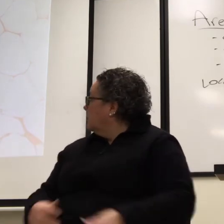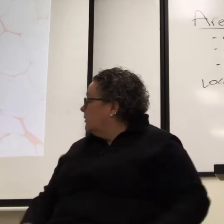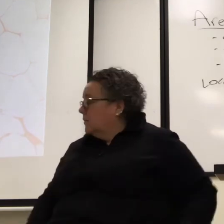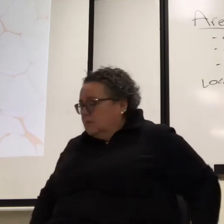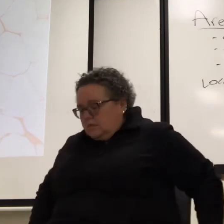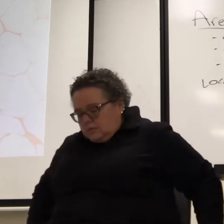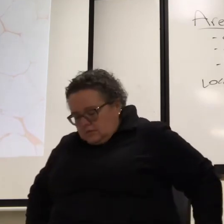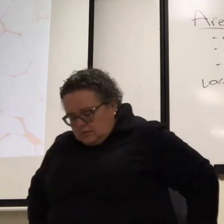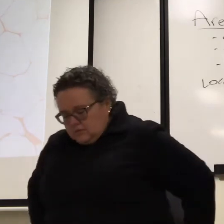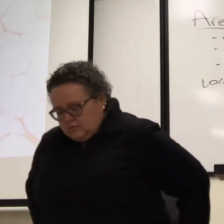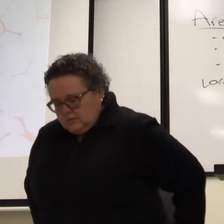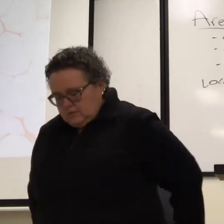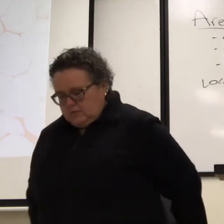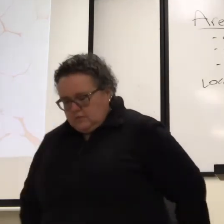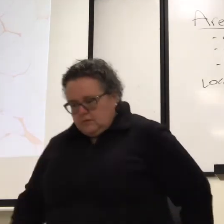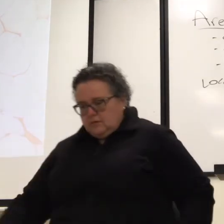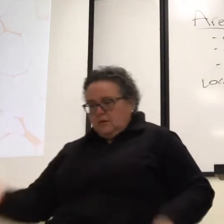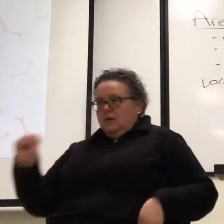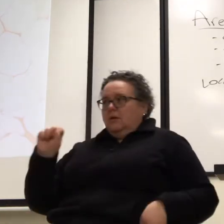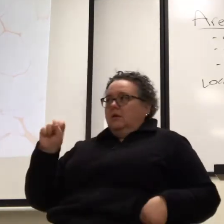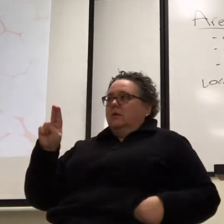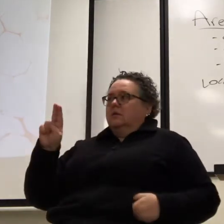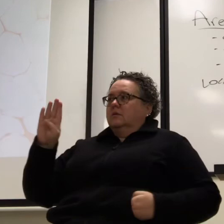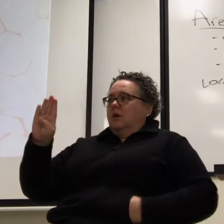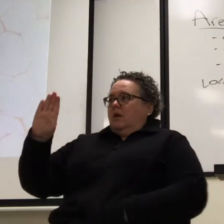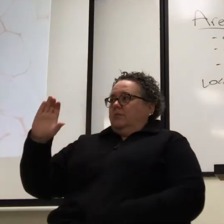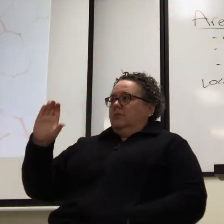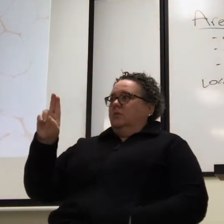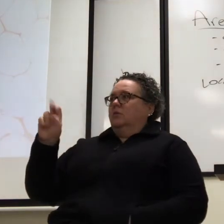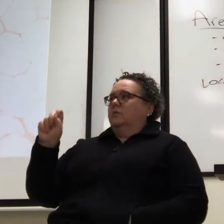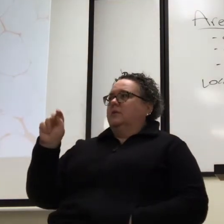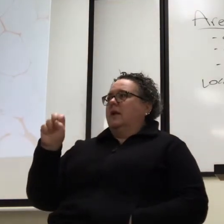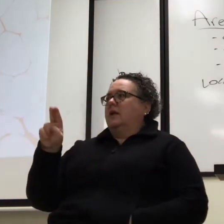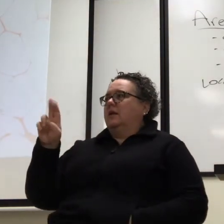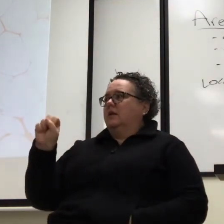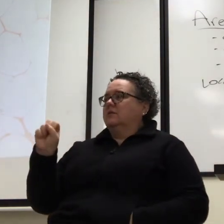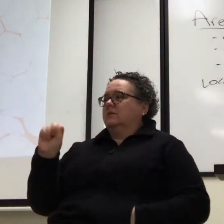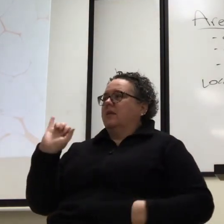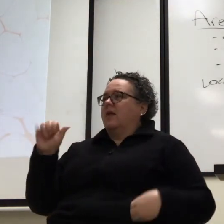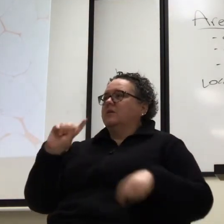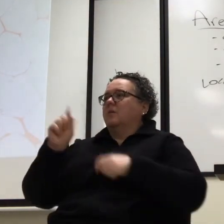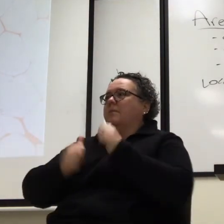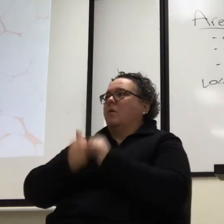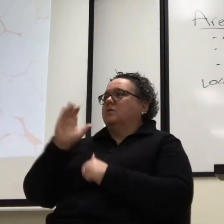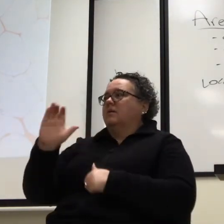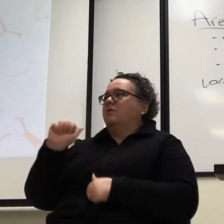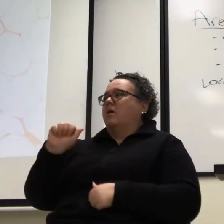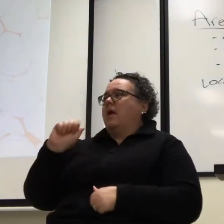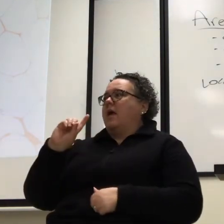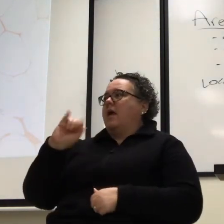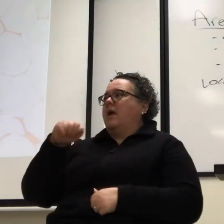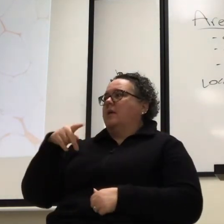tissue. So the subcutaneous tissue is the location where you have most of your adipose.